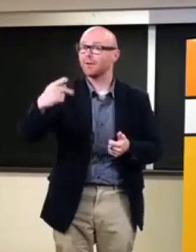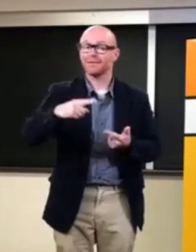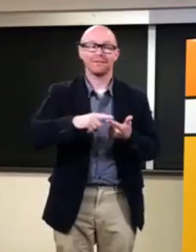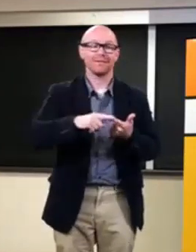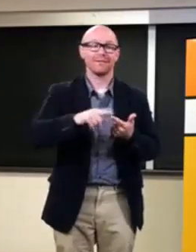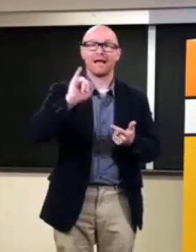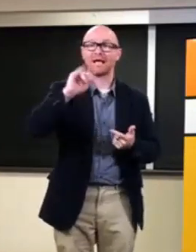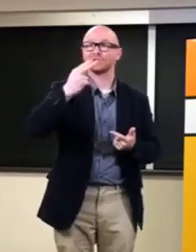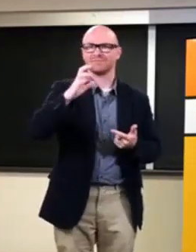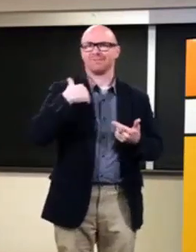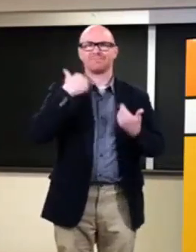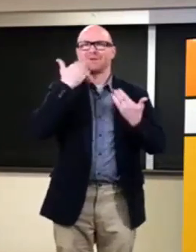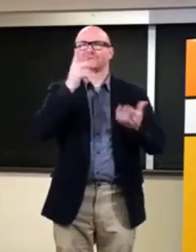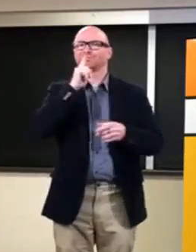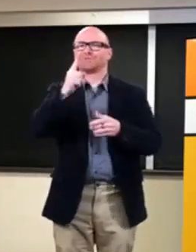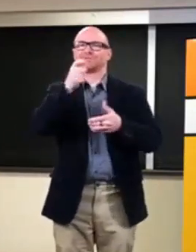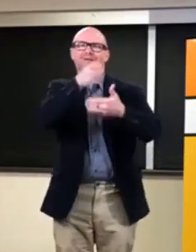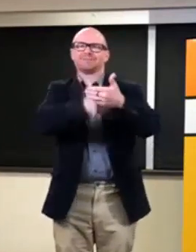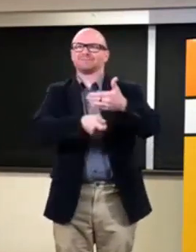For the number of